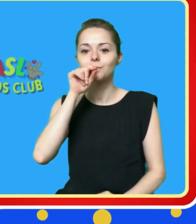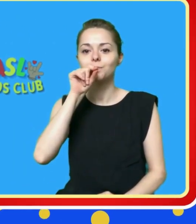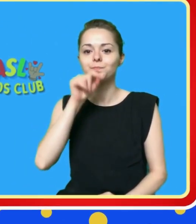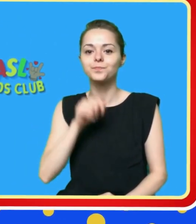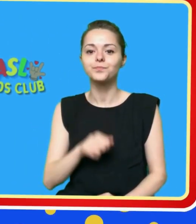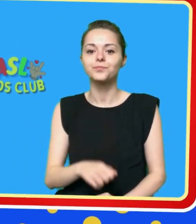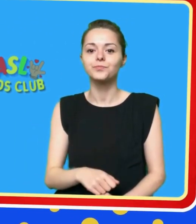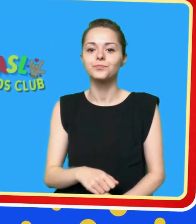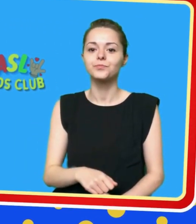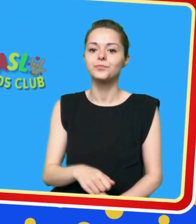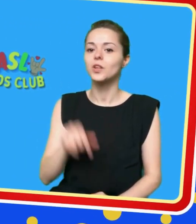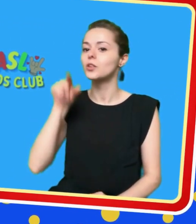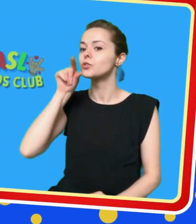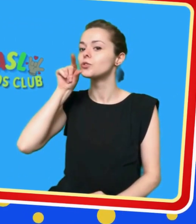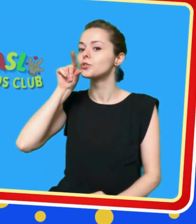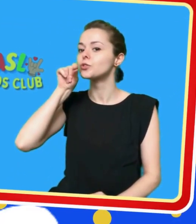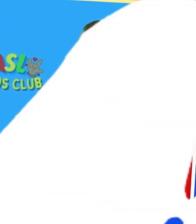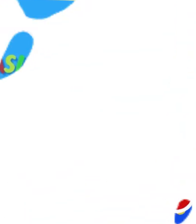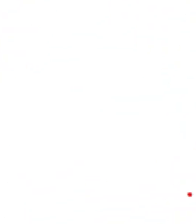It's chicken.